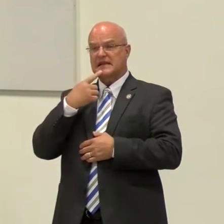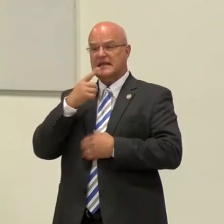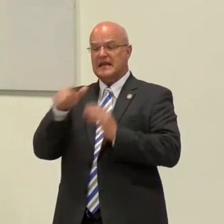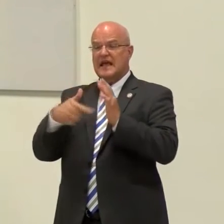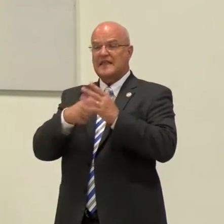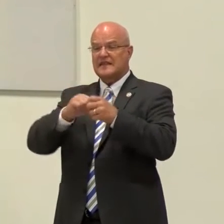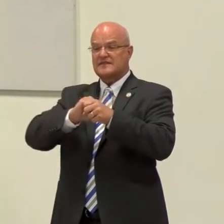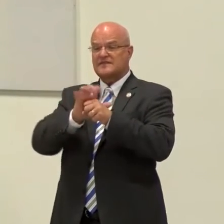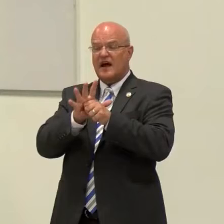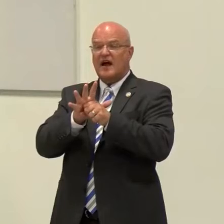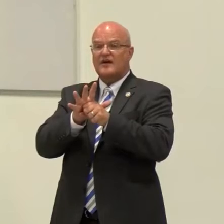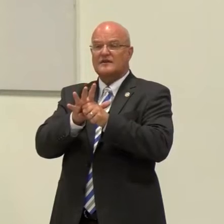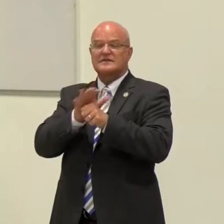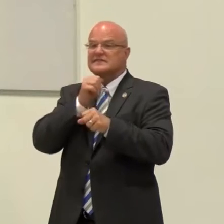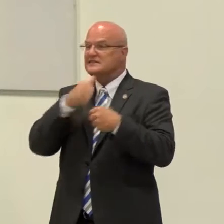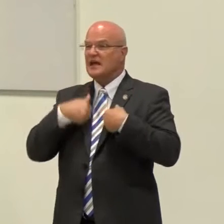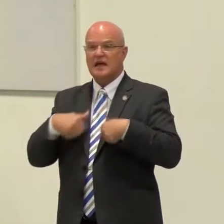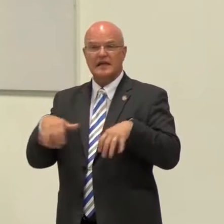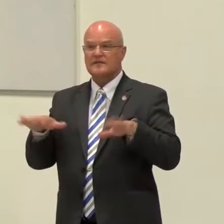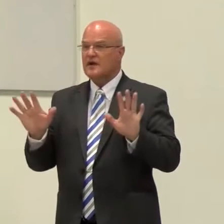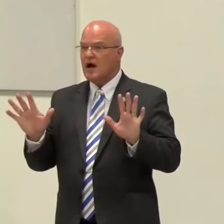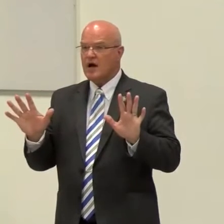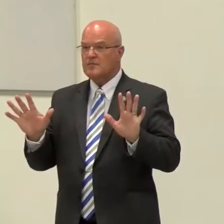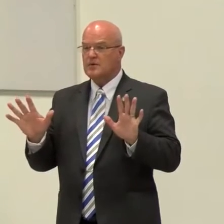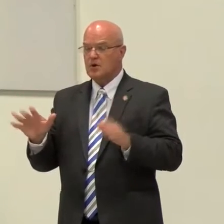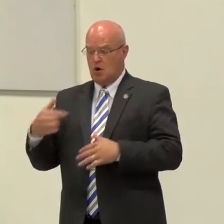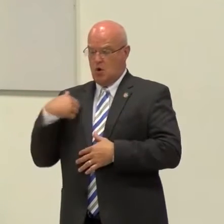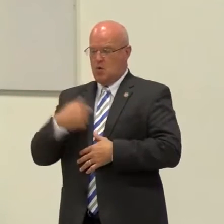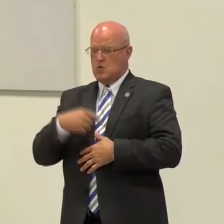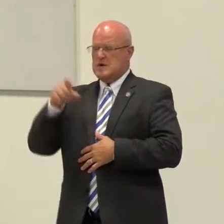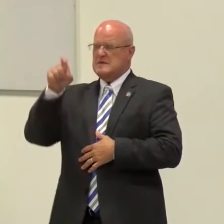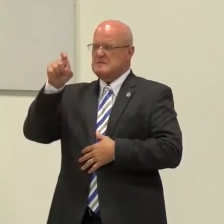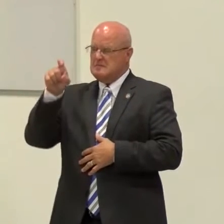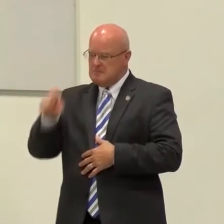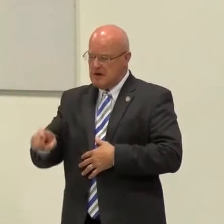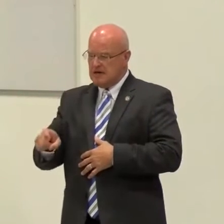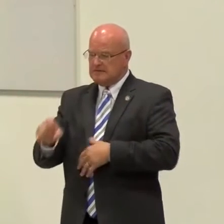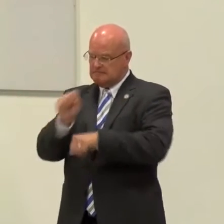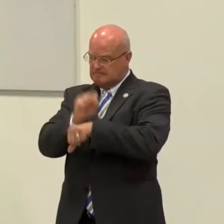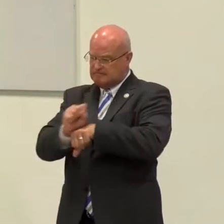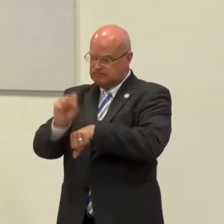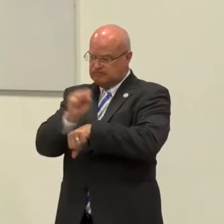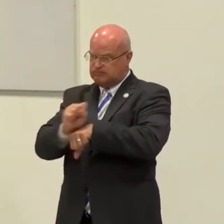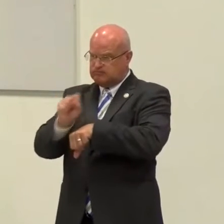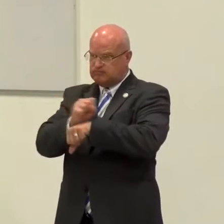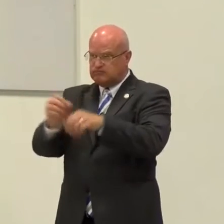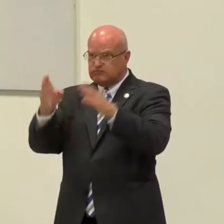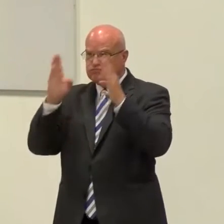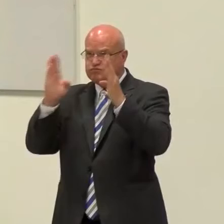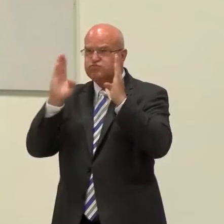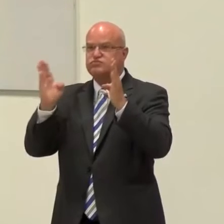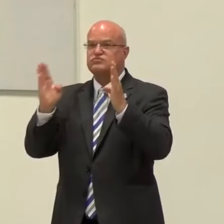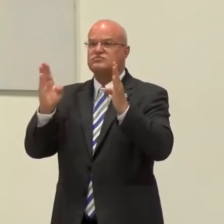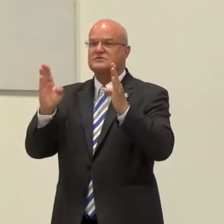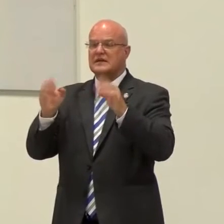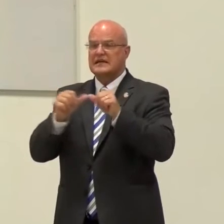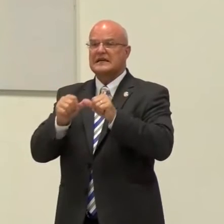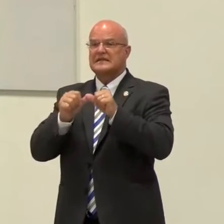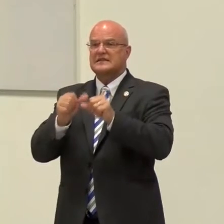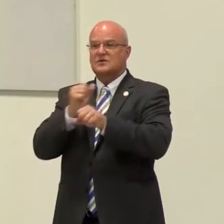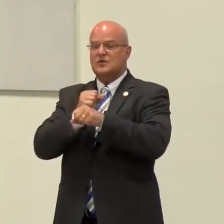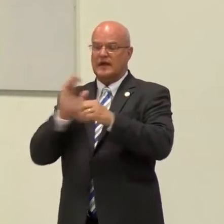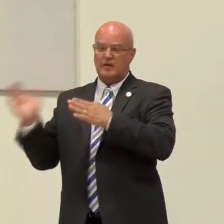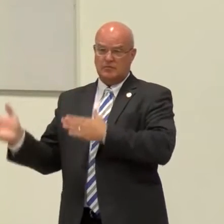this virus does not give up. We have to continue to be very diligent. We have to be disciplined in this and continue with